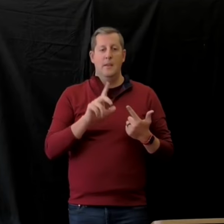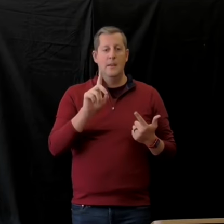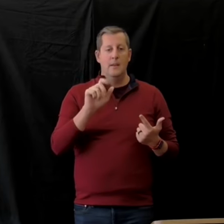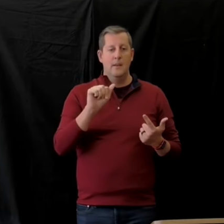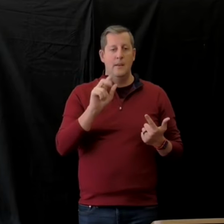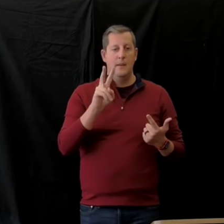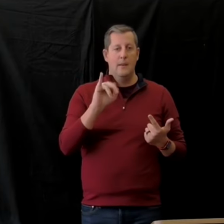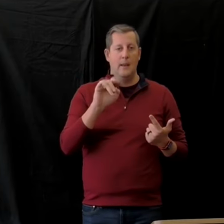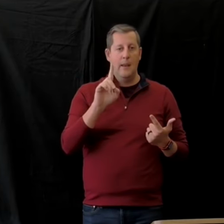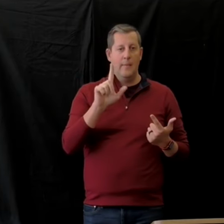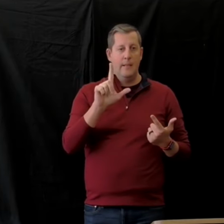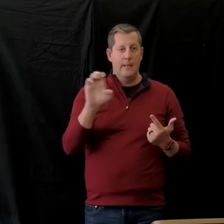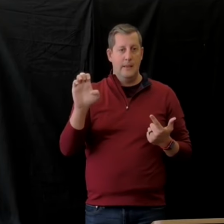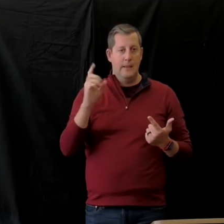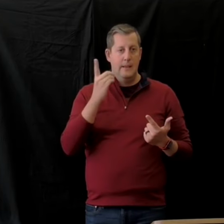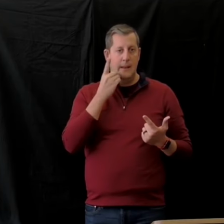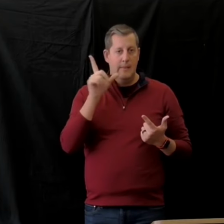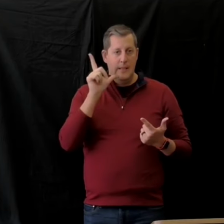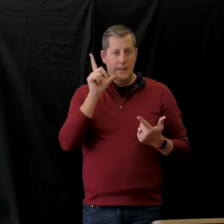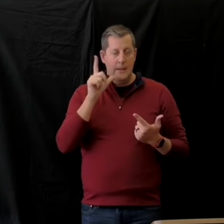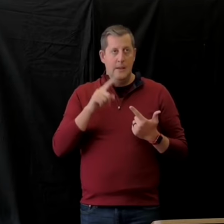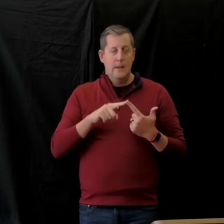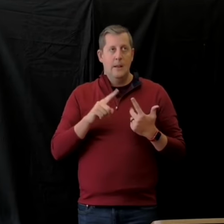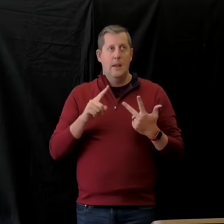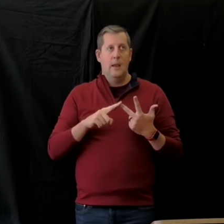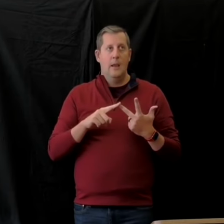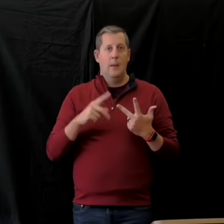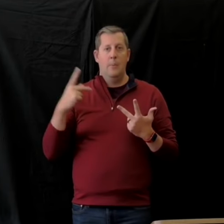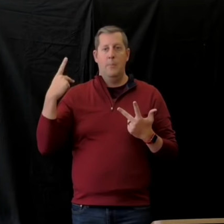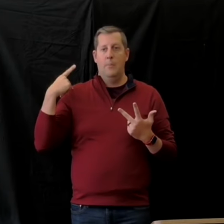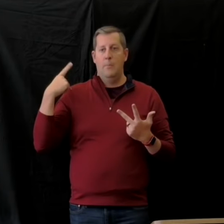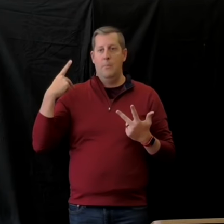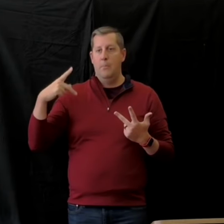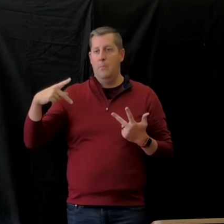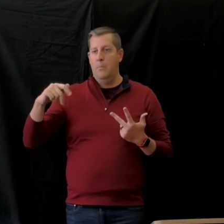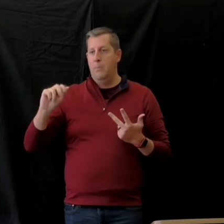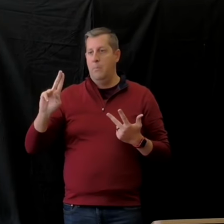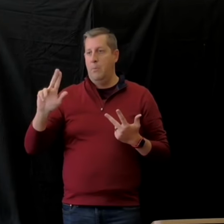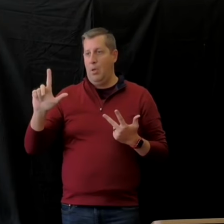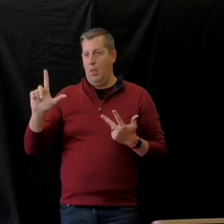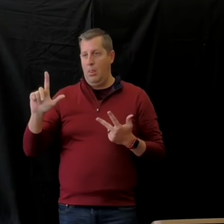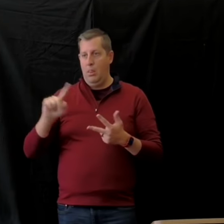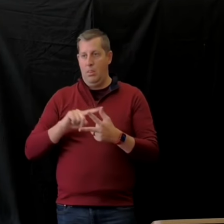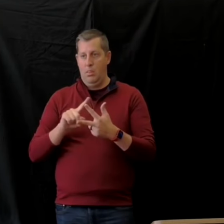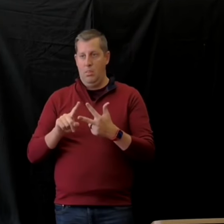And that was with Trenton and David Lee